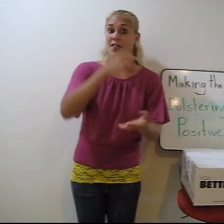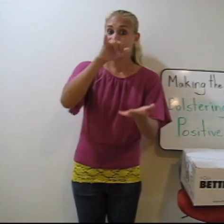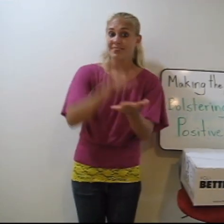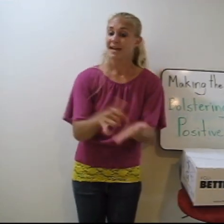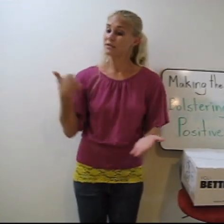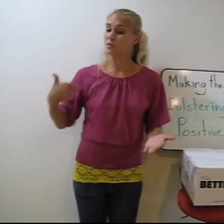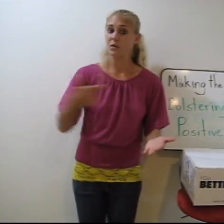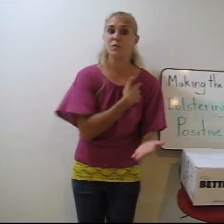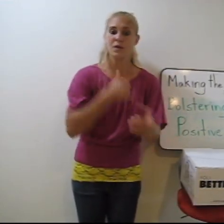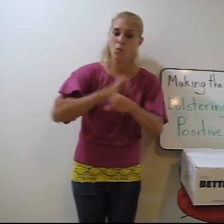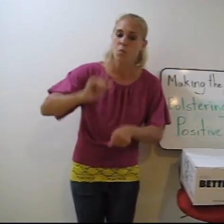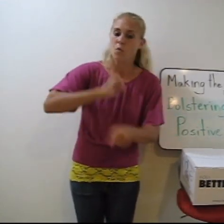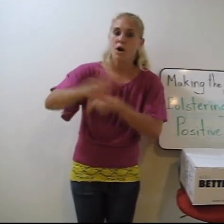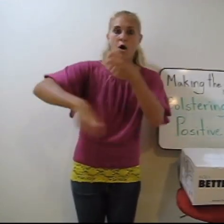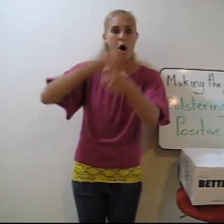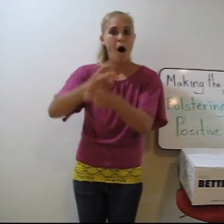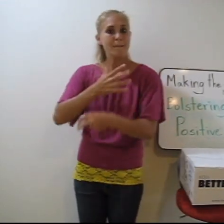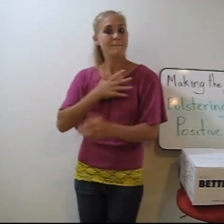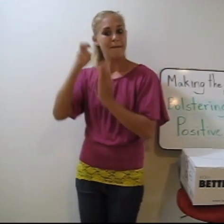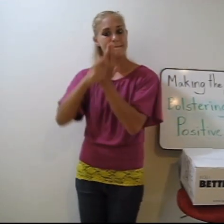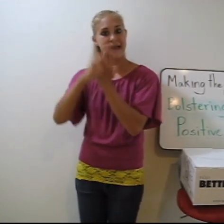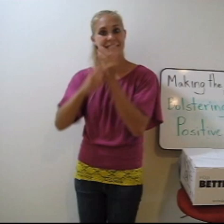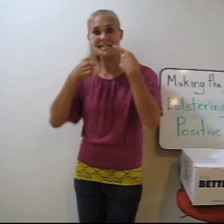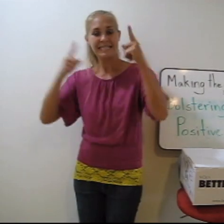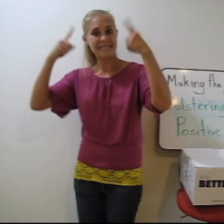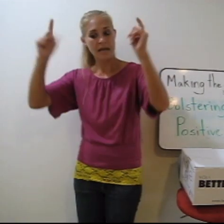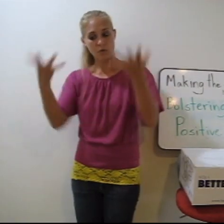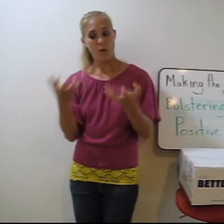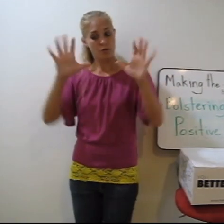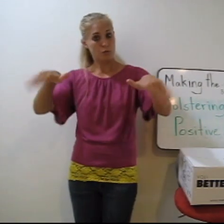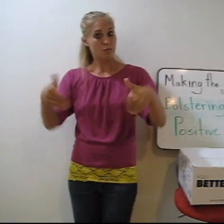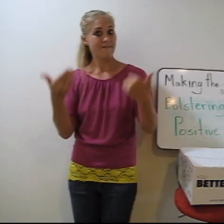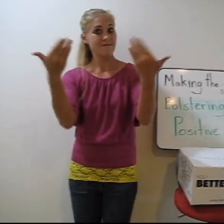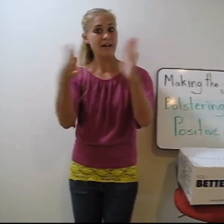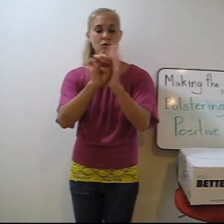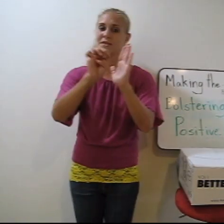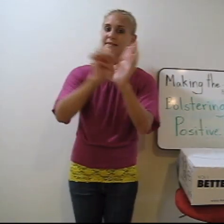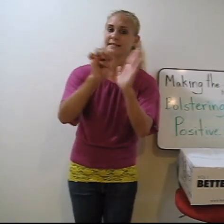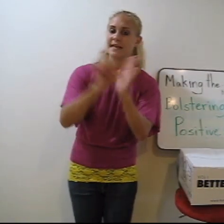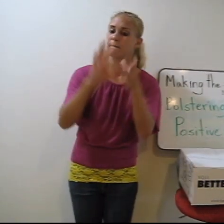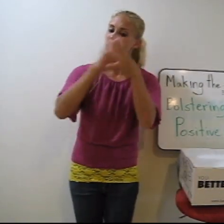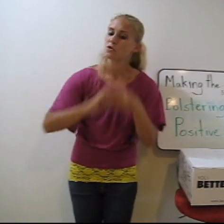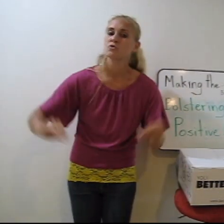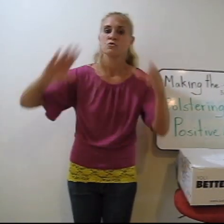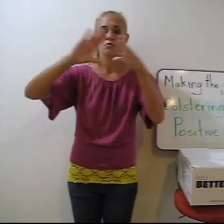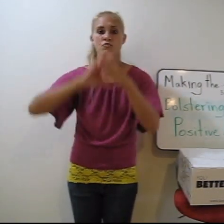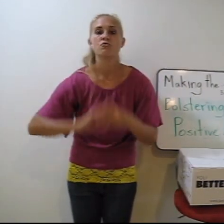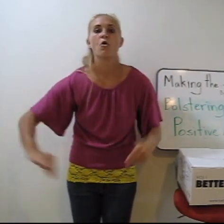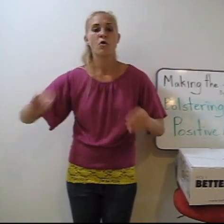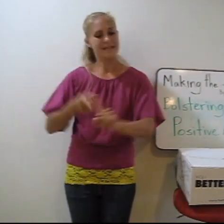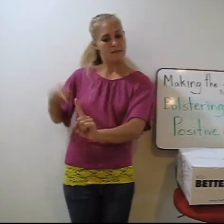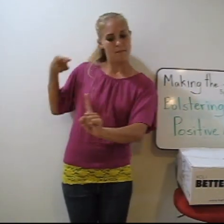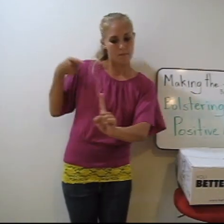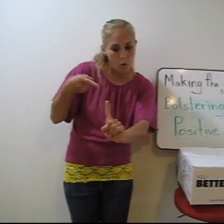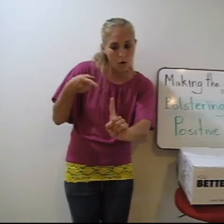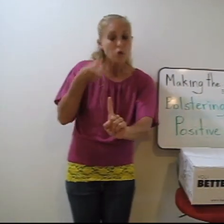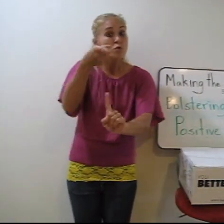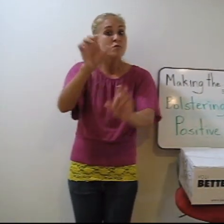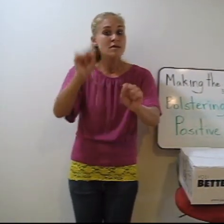at Success Magazine. We want to provide you with those examples, those stories, and the key takeaways you can use to improve